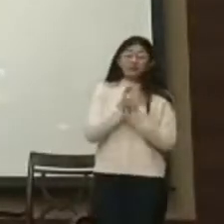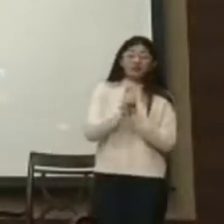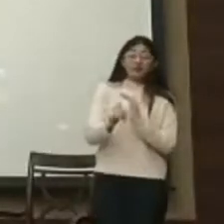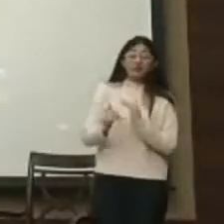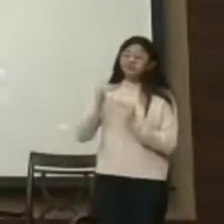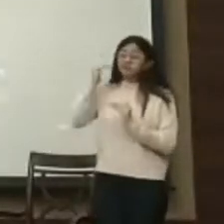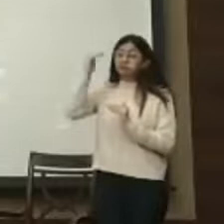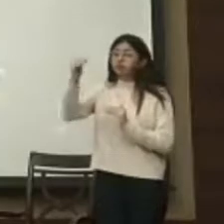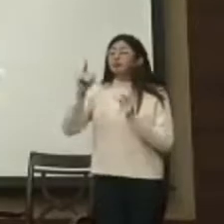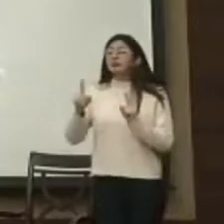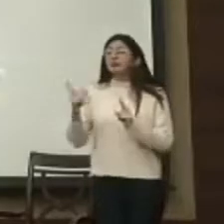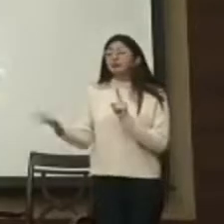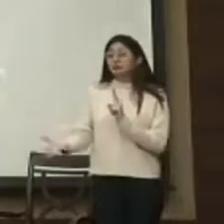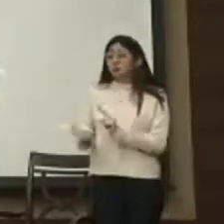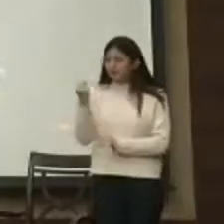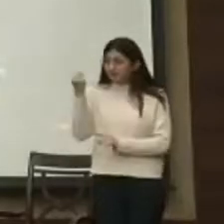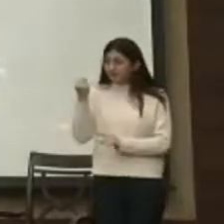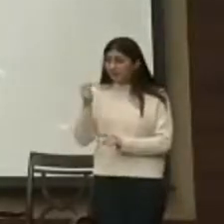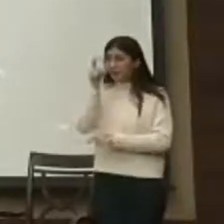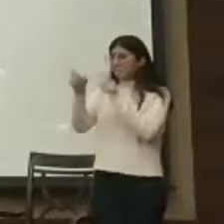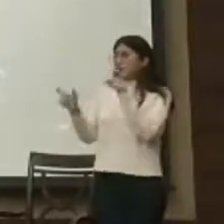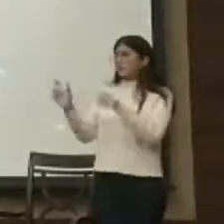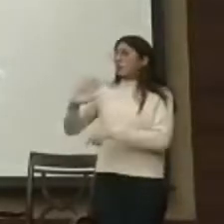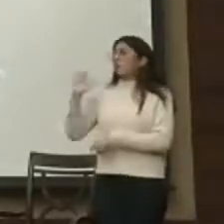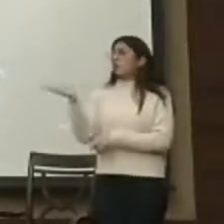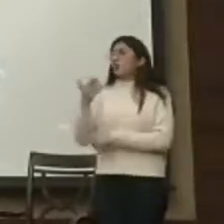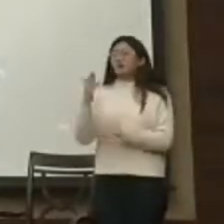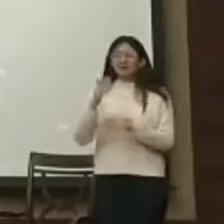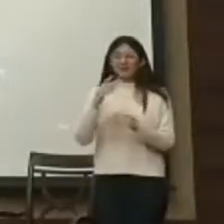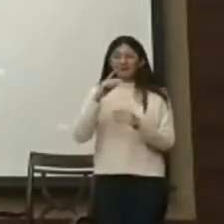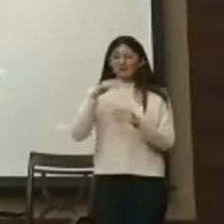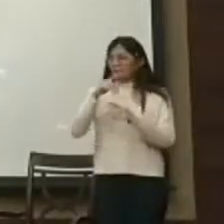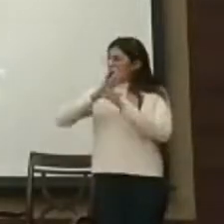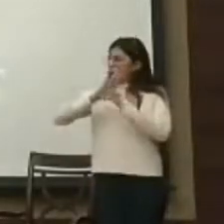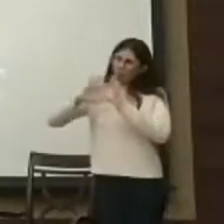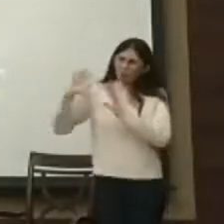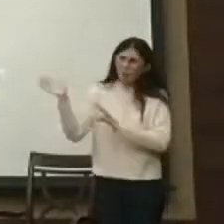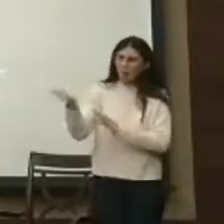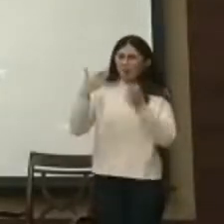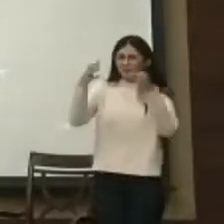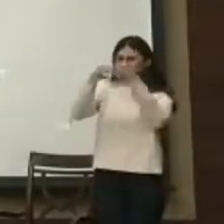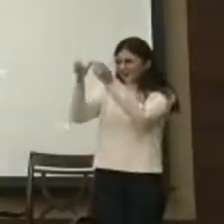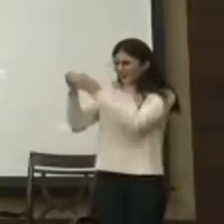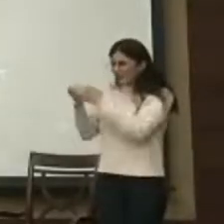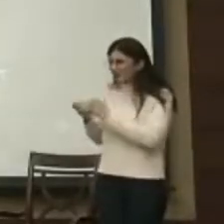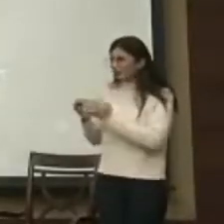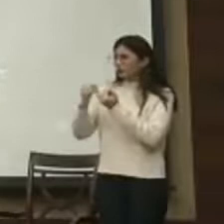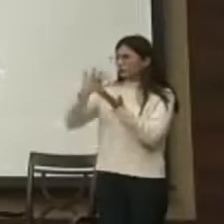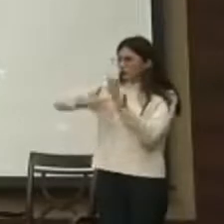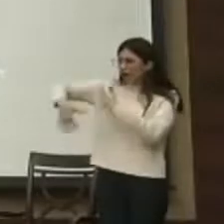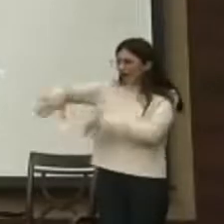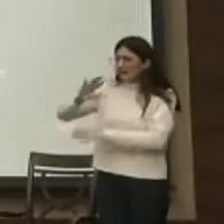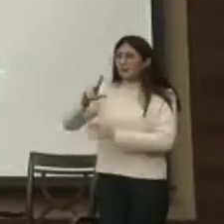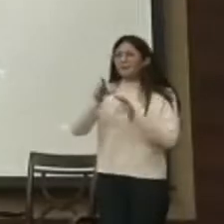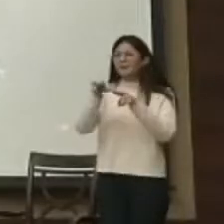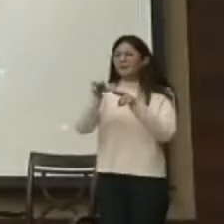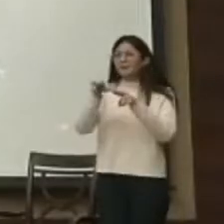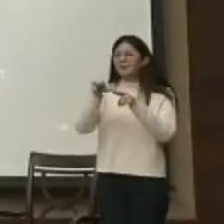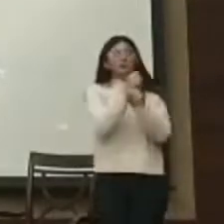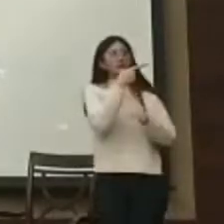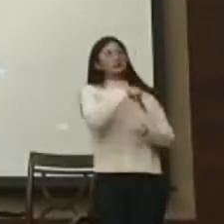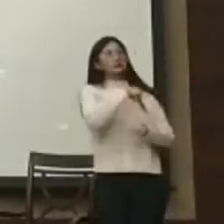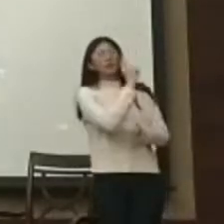the active participation of all sections of society and not the state alone, which means